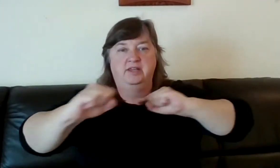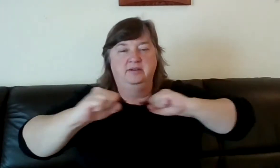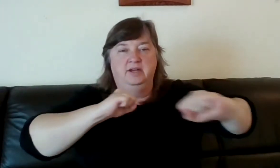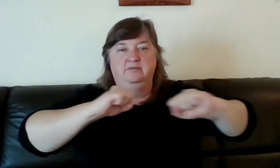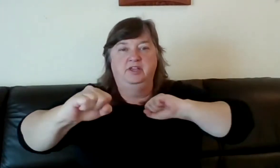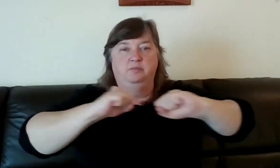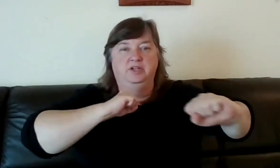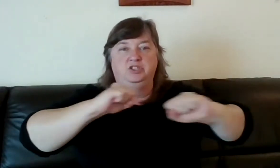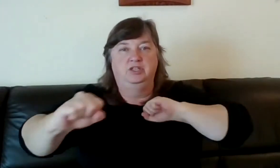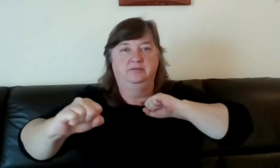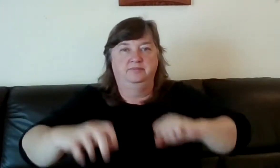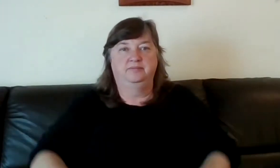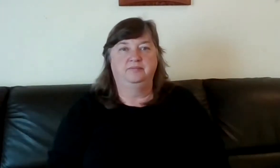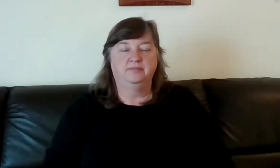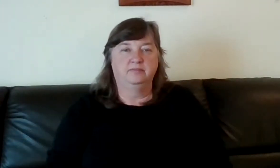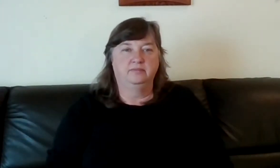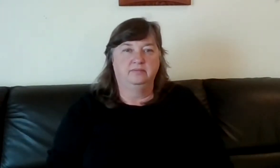Alternating, kind of like you're punching.